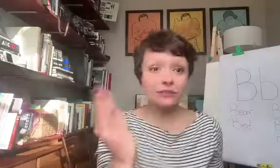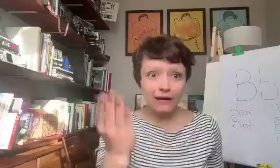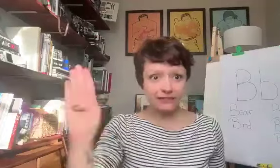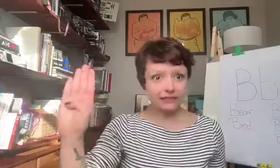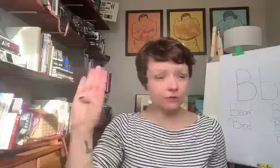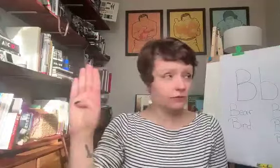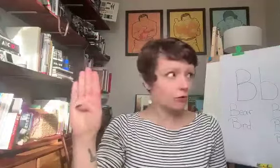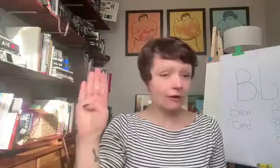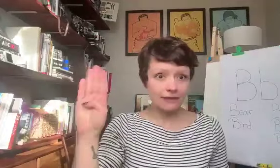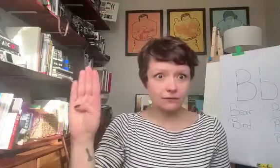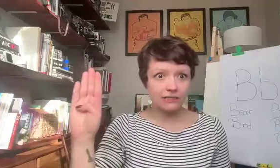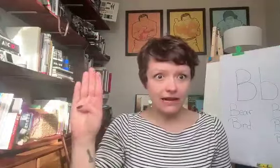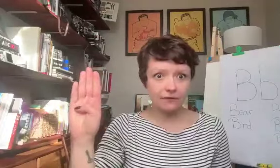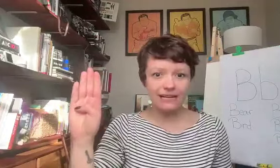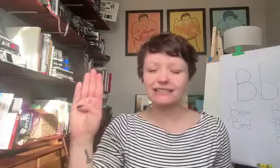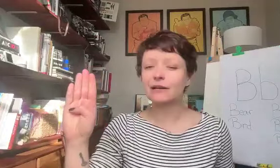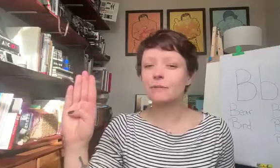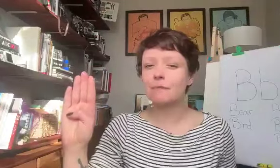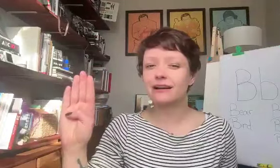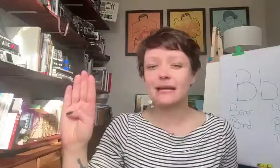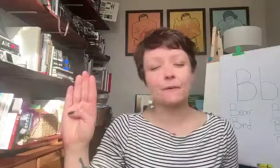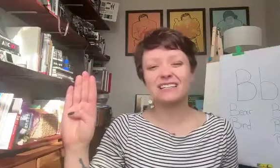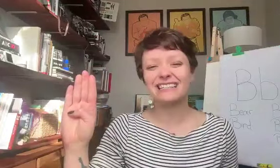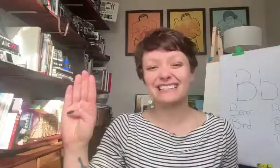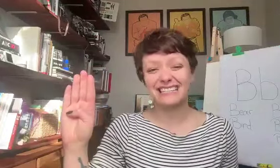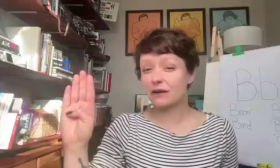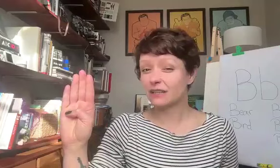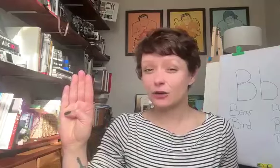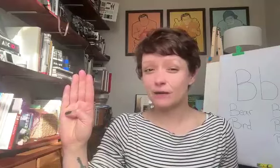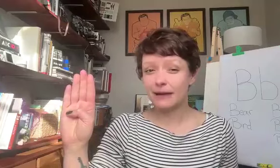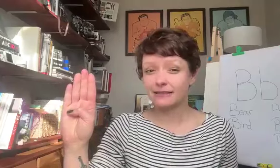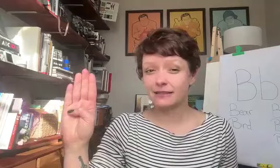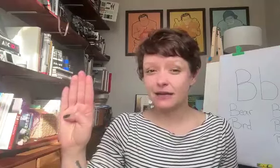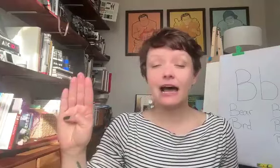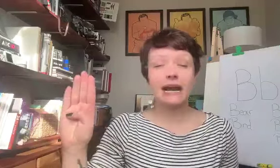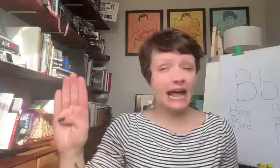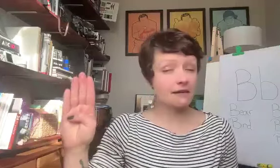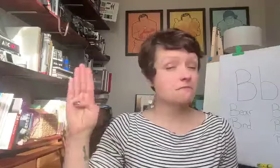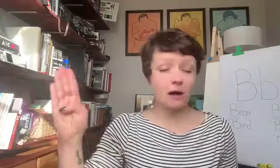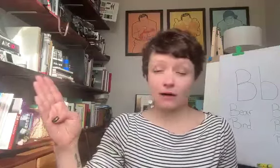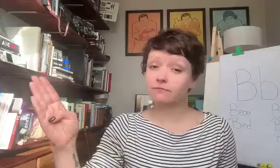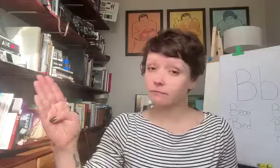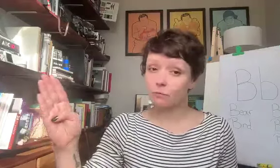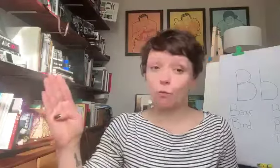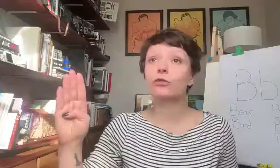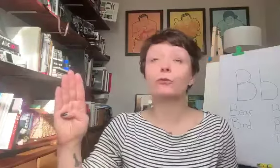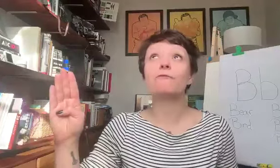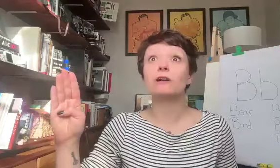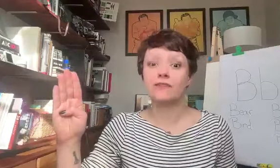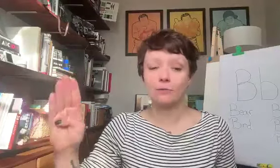right. You're totally right. This was the sign for B. Does anyone remember how to say what sound the letter B makes? And again, about three-fourths of them will